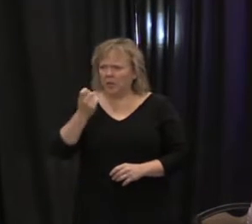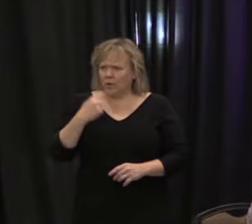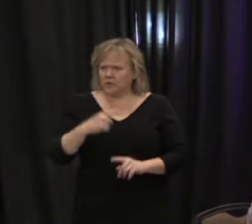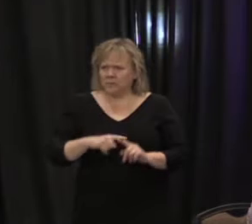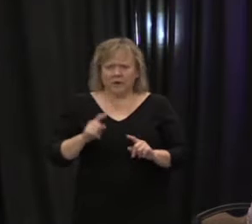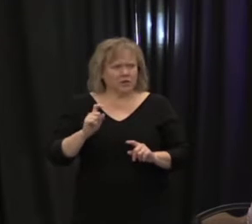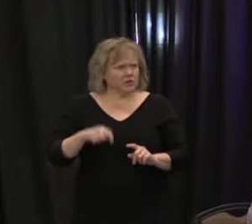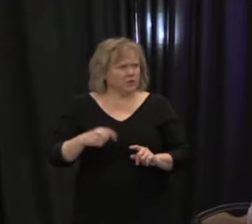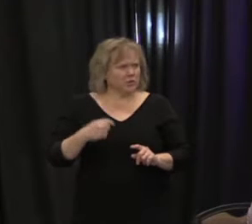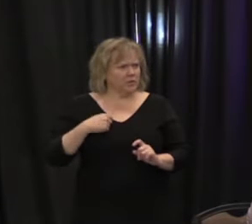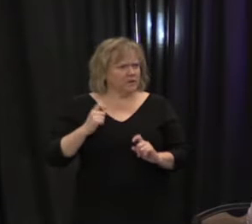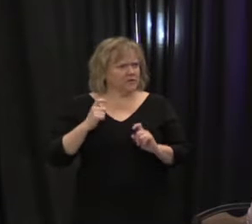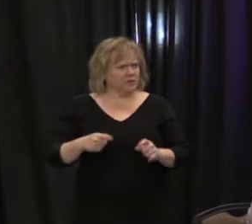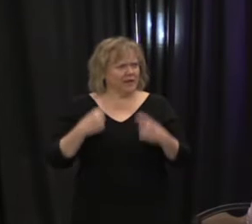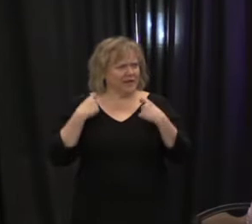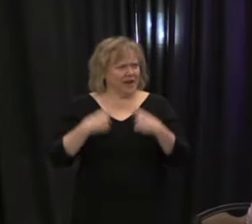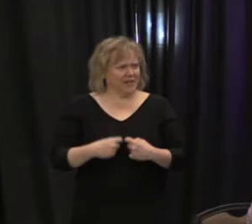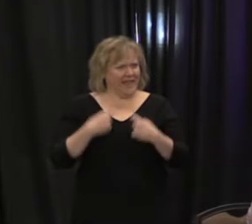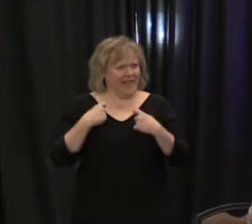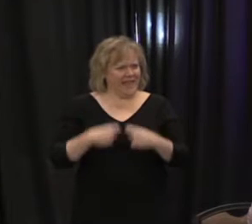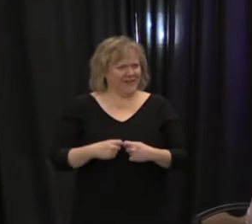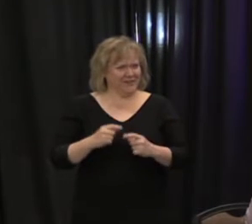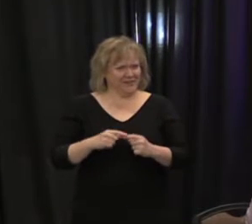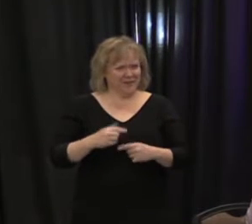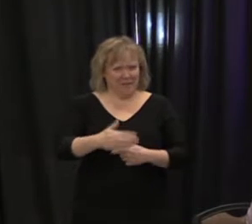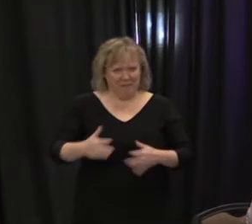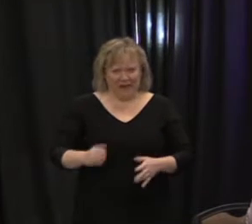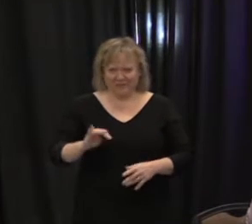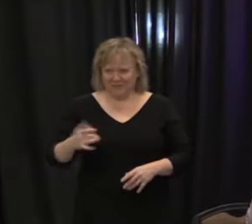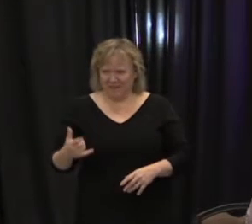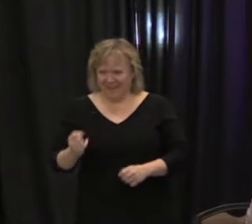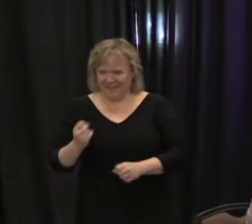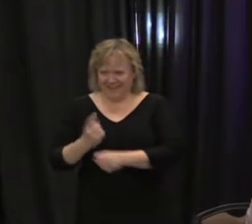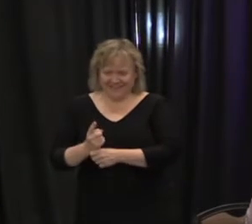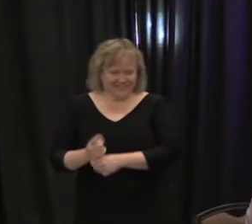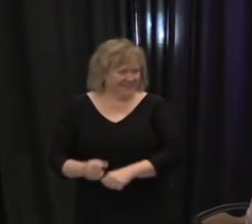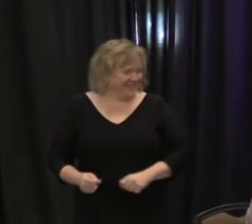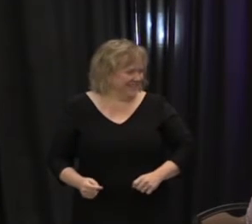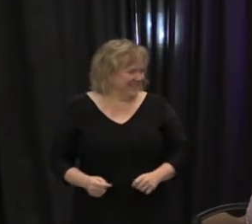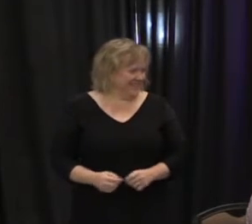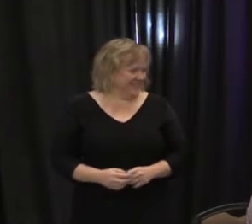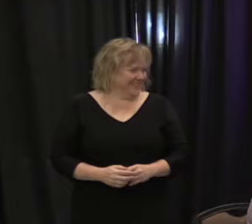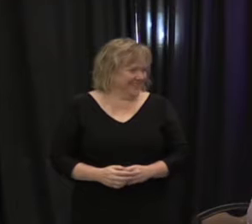donating our lanyards into a box or a bag for next year when we go out of here?